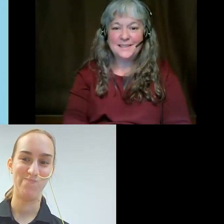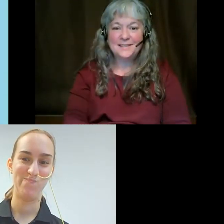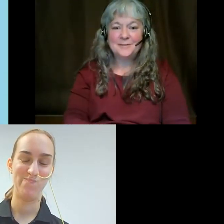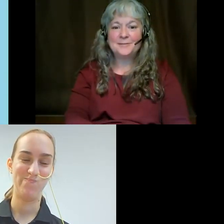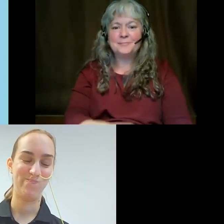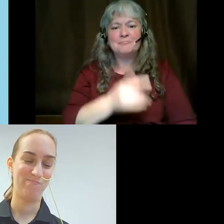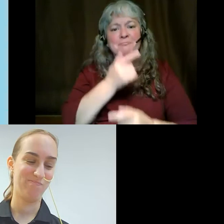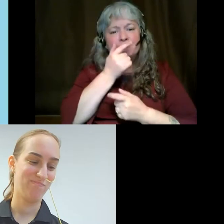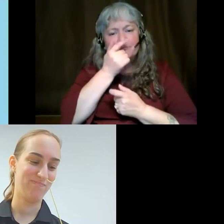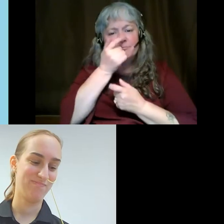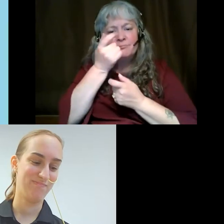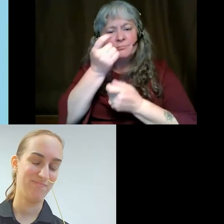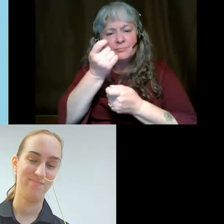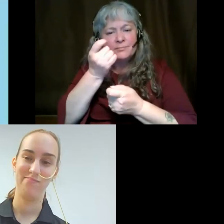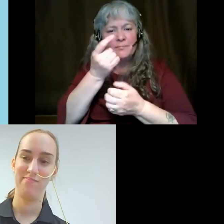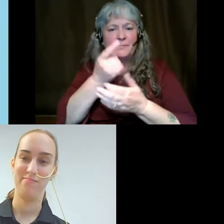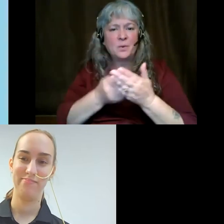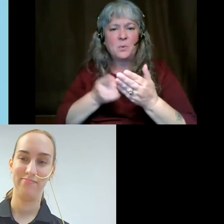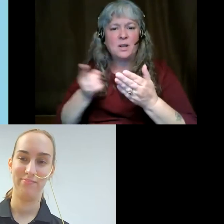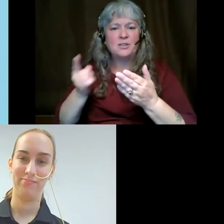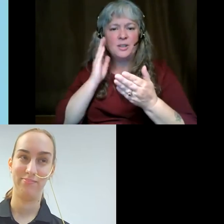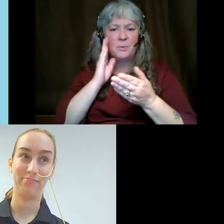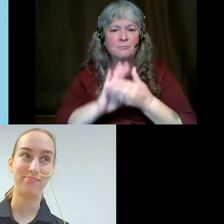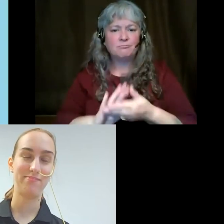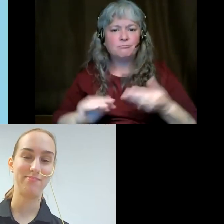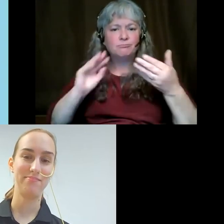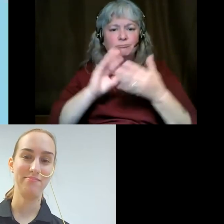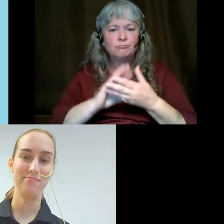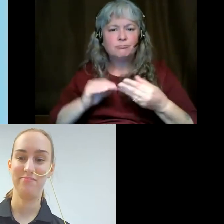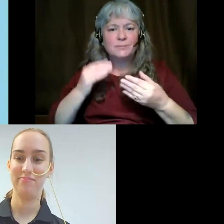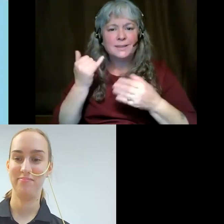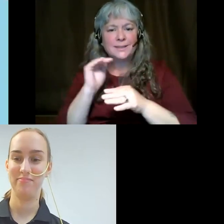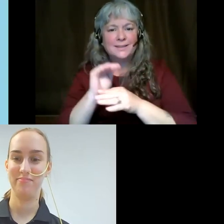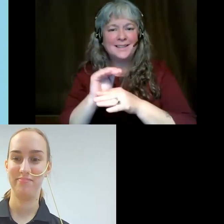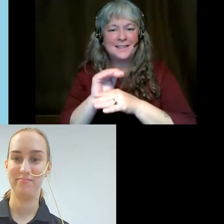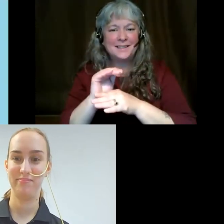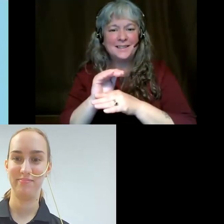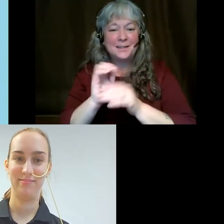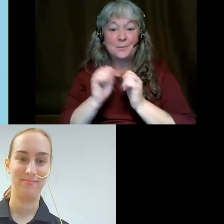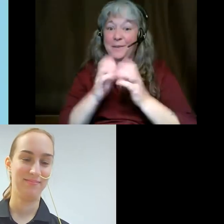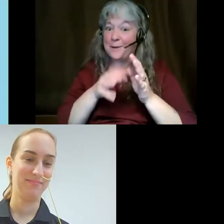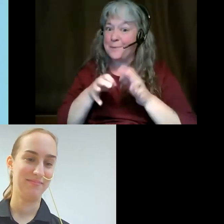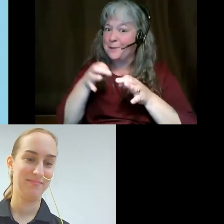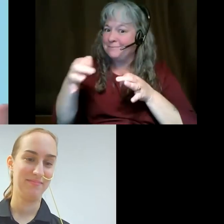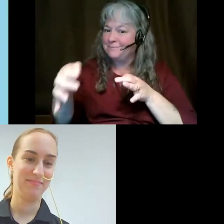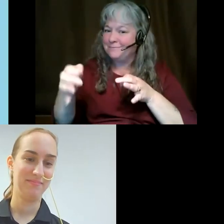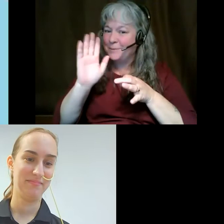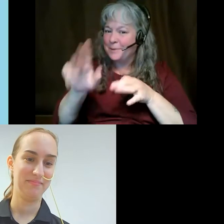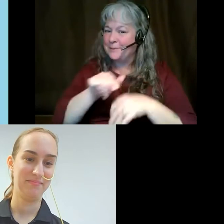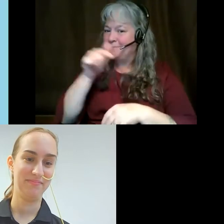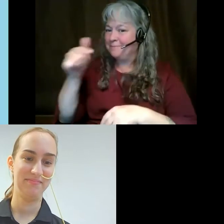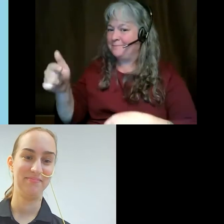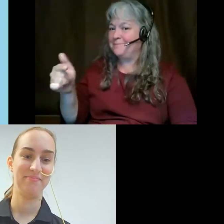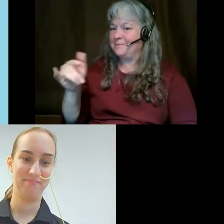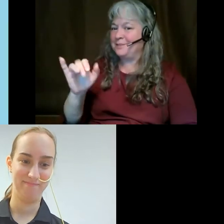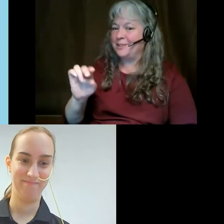interested in what she has to share with us tonight. And without any further ado, I'm just going to hand it over. Welcome, Jen.